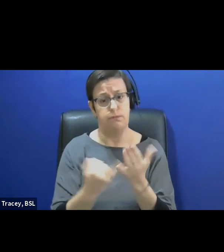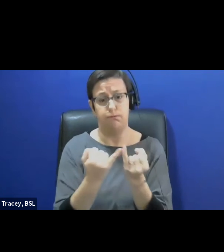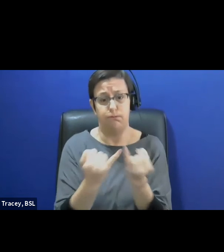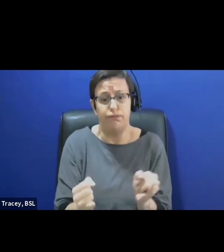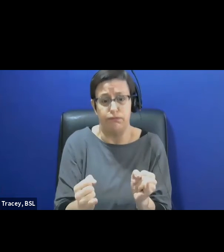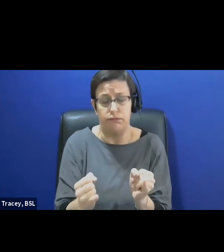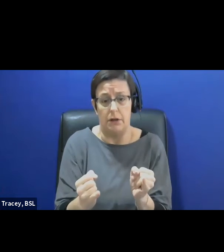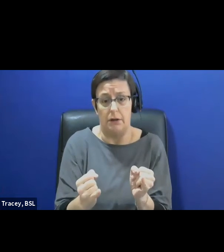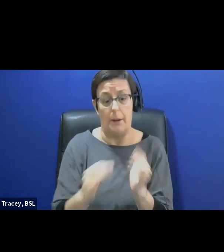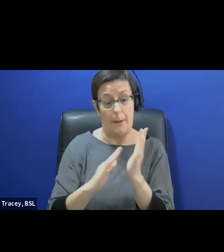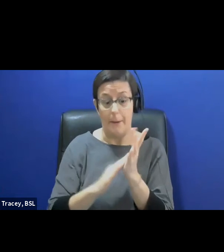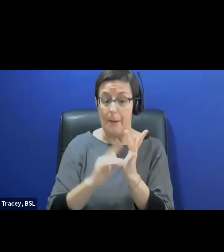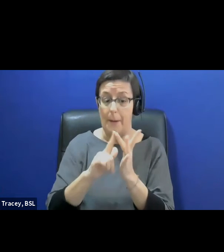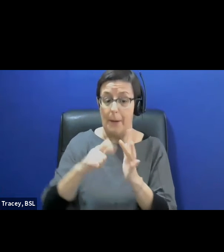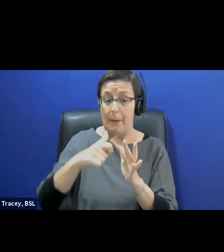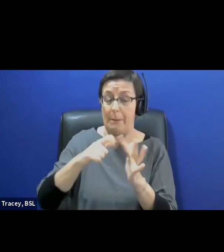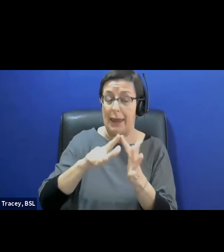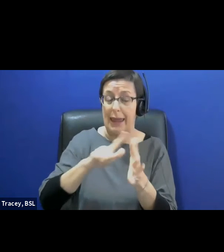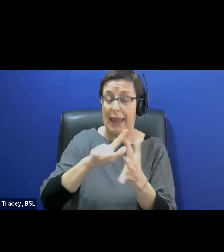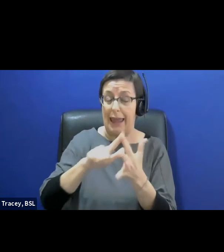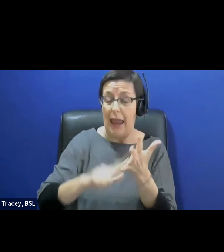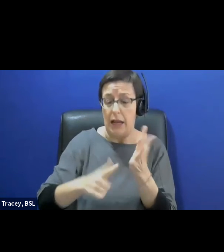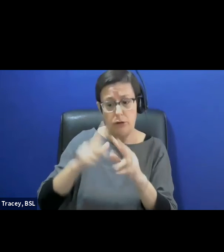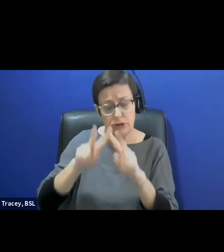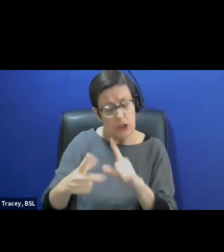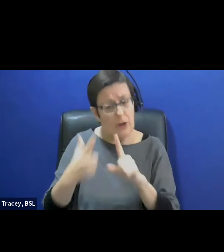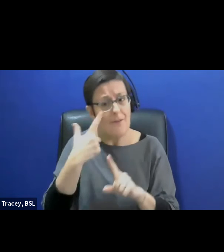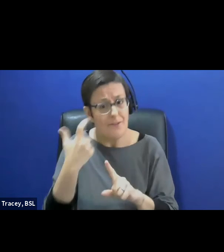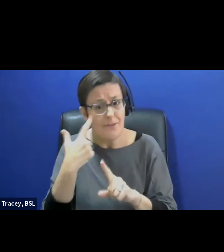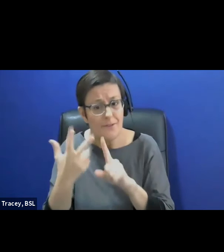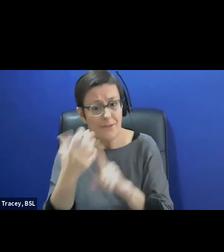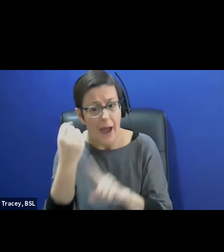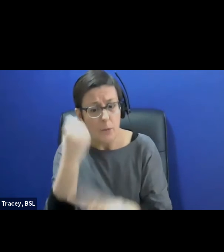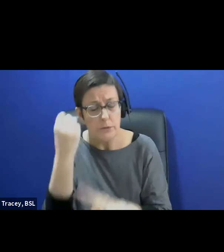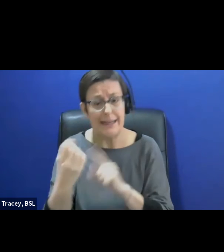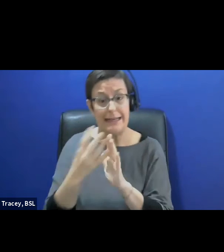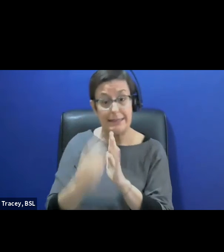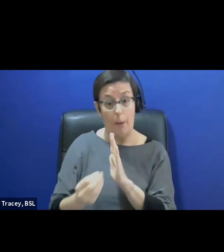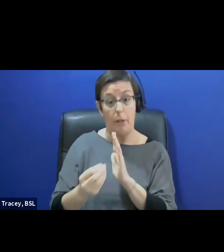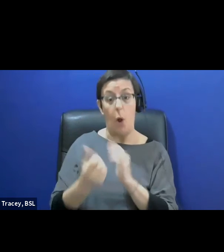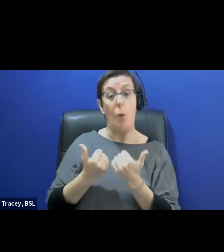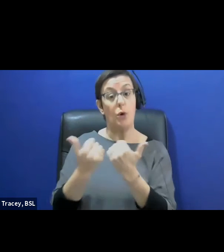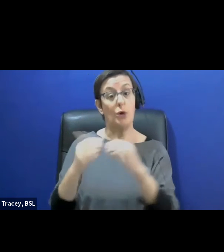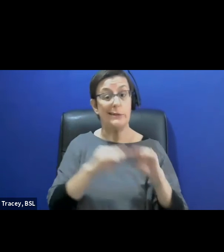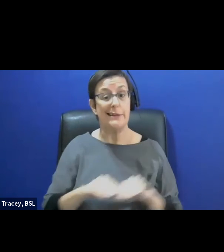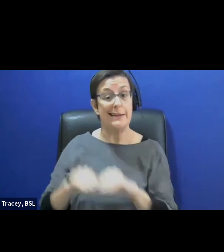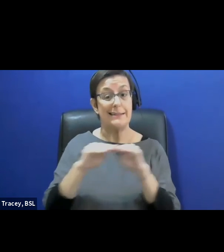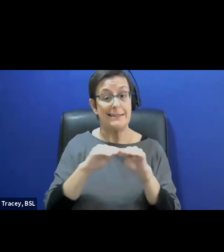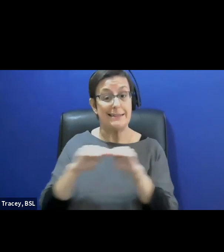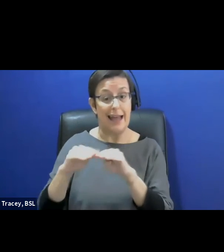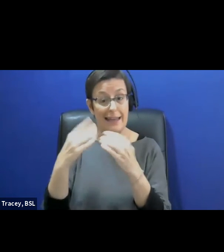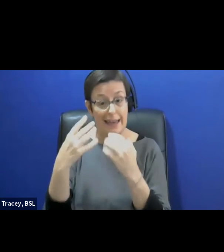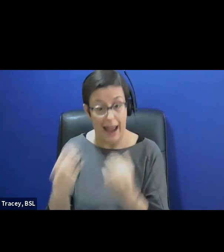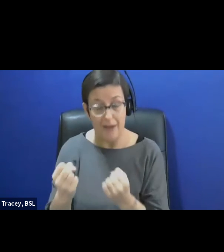places where maybe good policy exists, or even in some cases good standards exist, the mechanisms for really then implementing